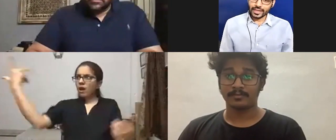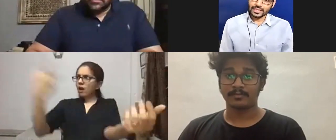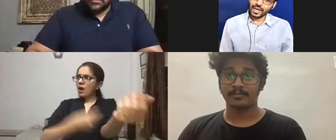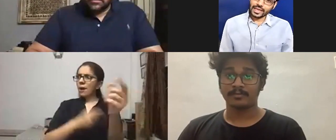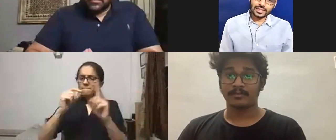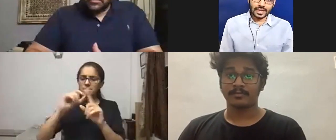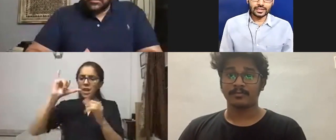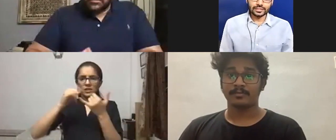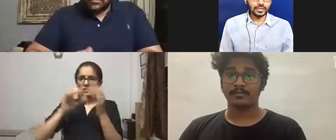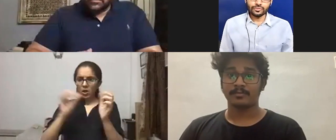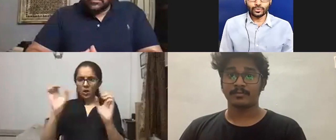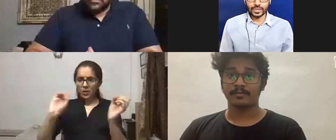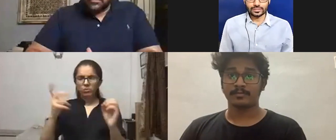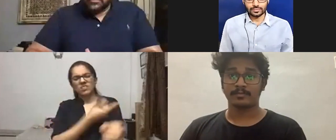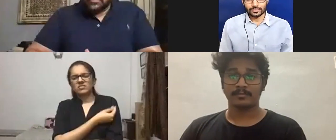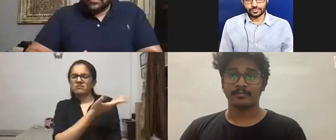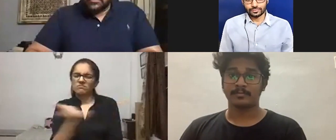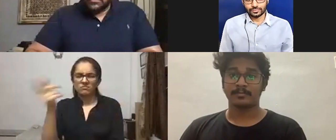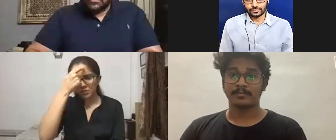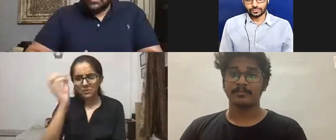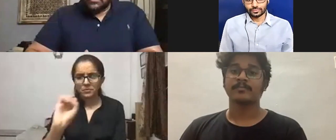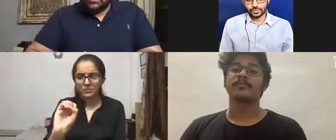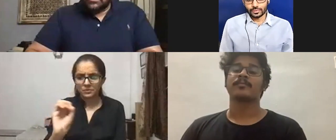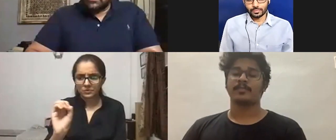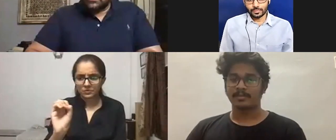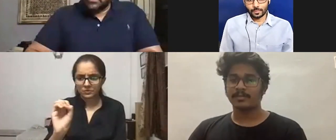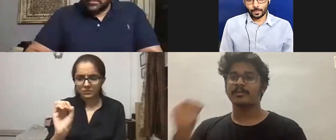take vaccine as any other in 4 weeks.